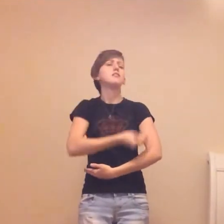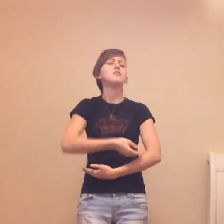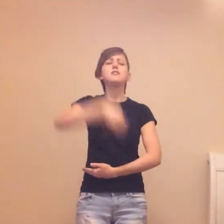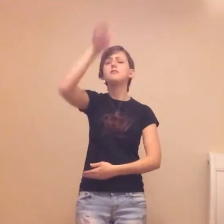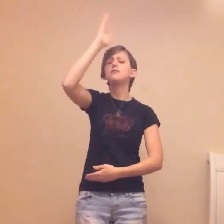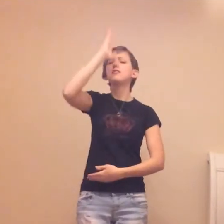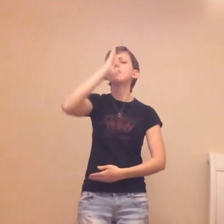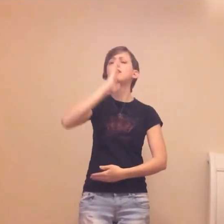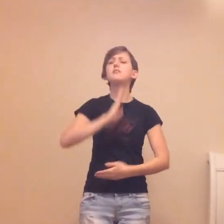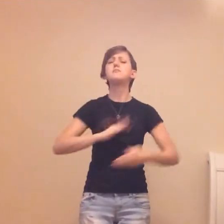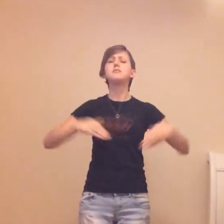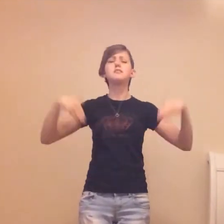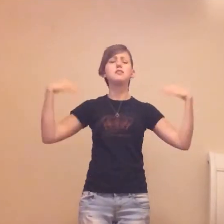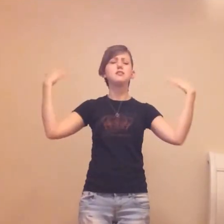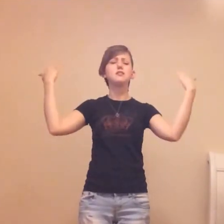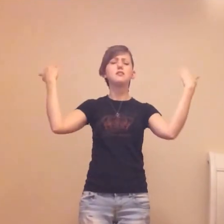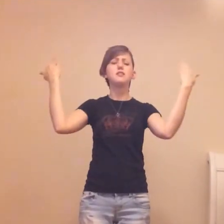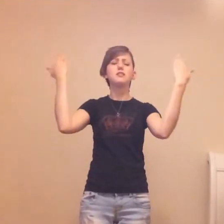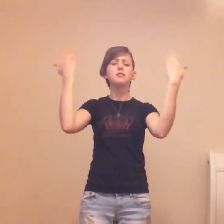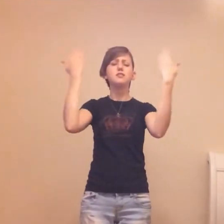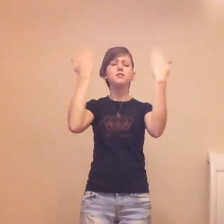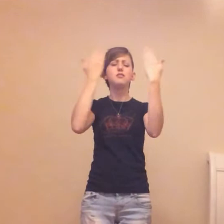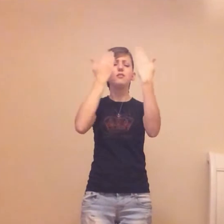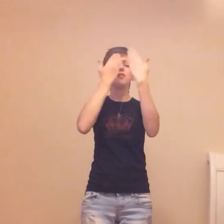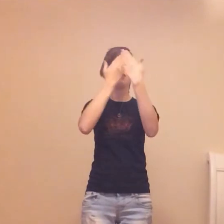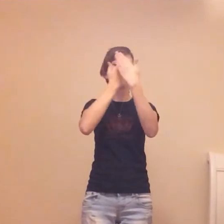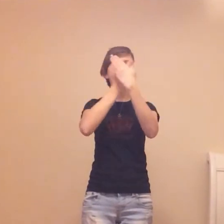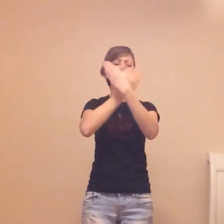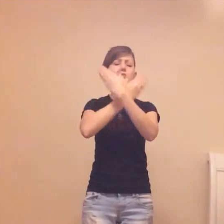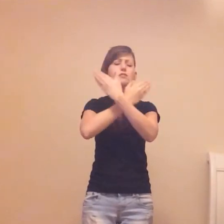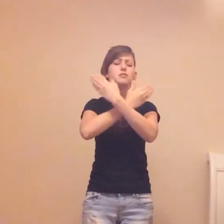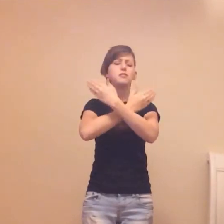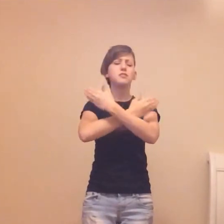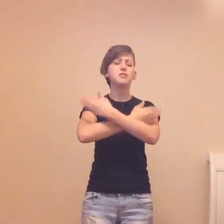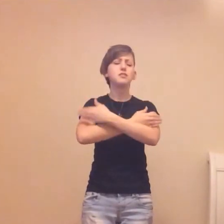sun cried His weight in darkness,